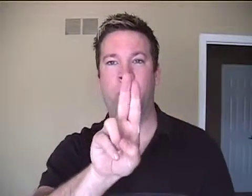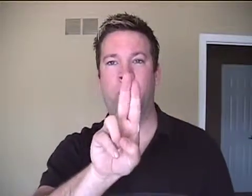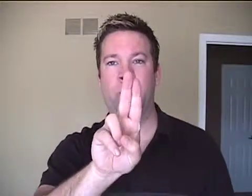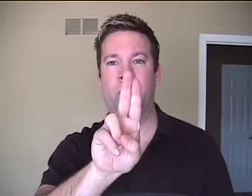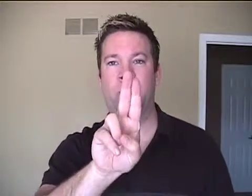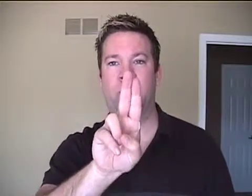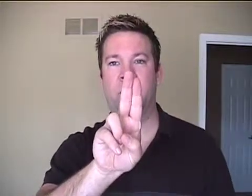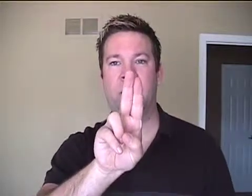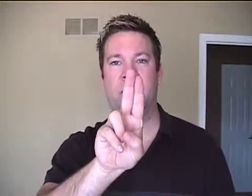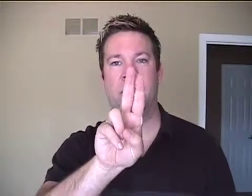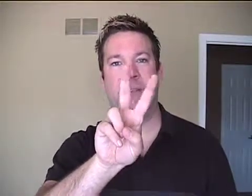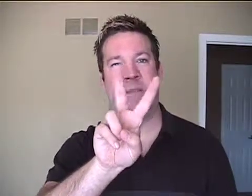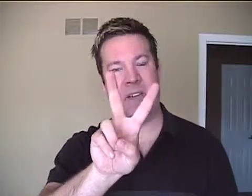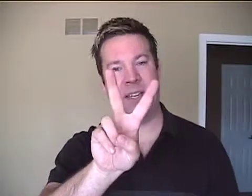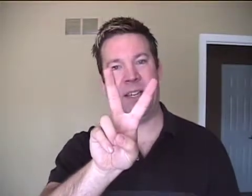U. V.